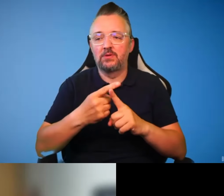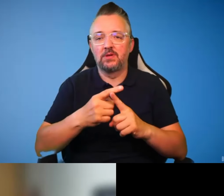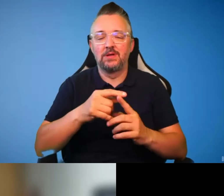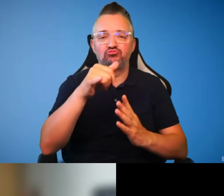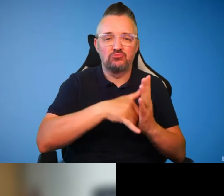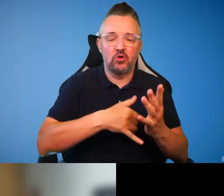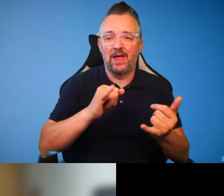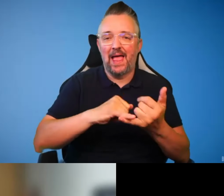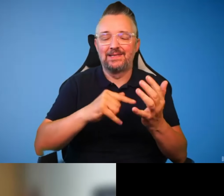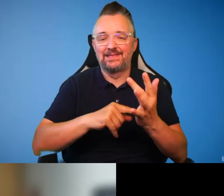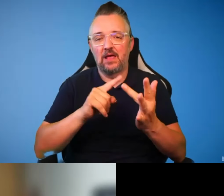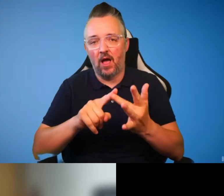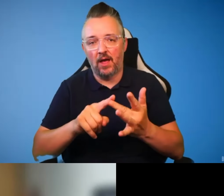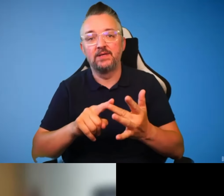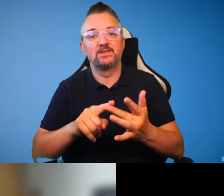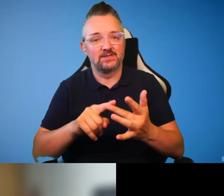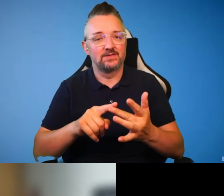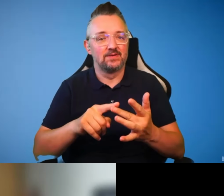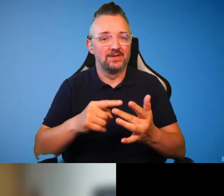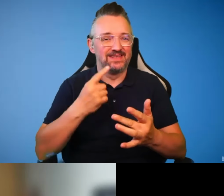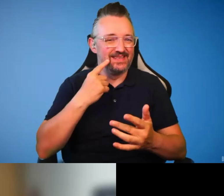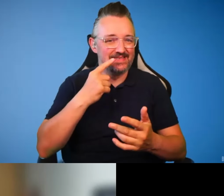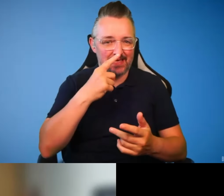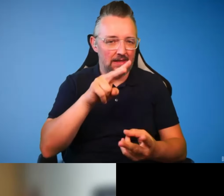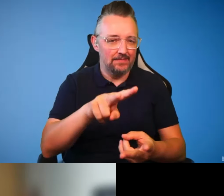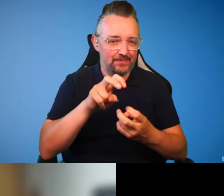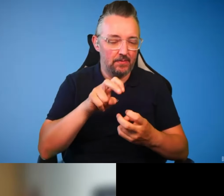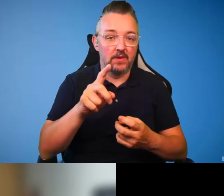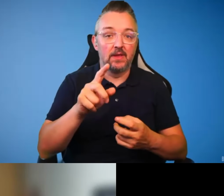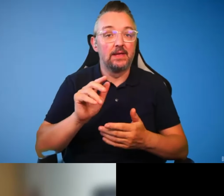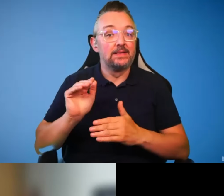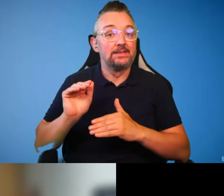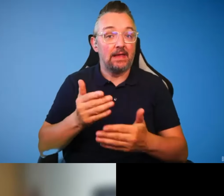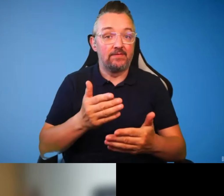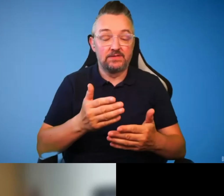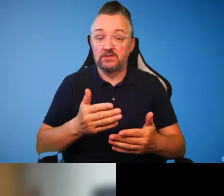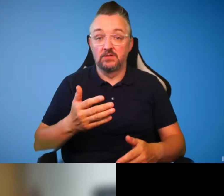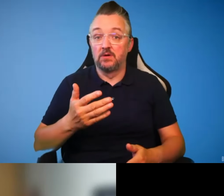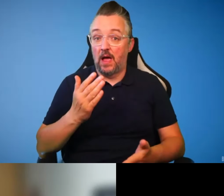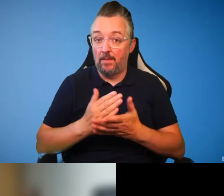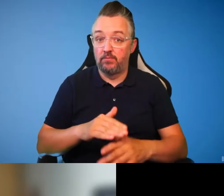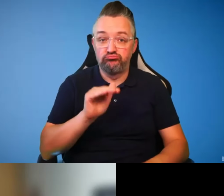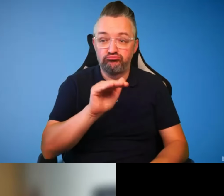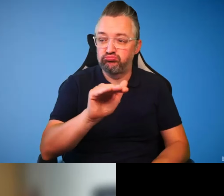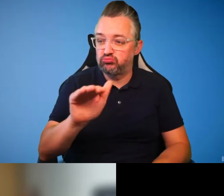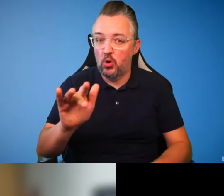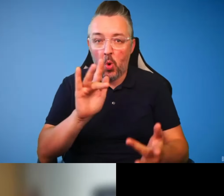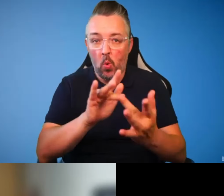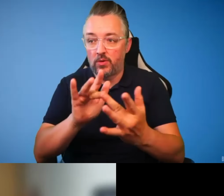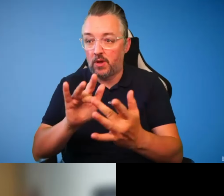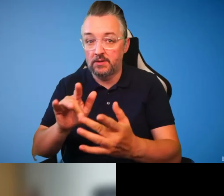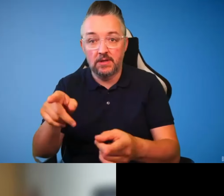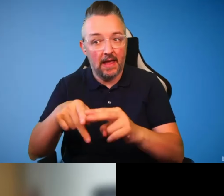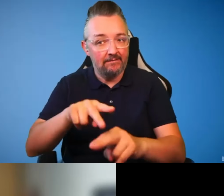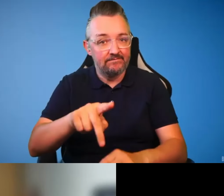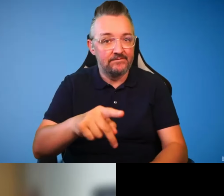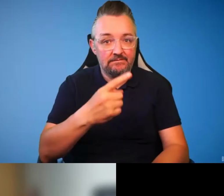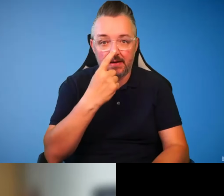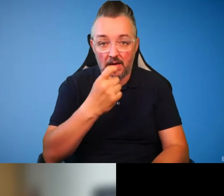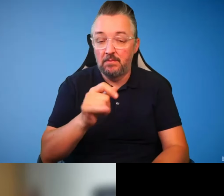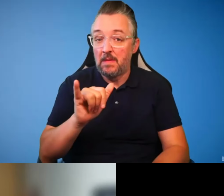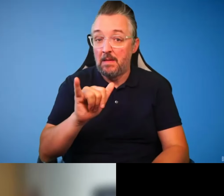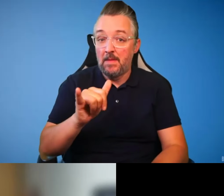STIs, other things are. Services are proactively contacting individuals who are eligible. However, if you